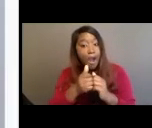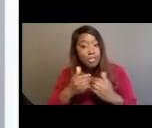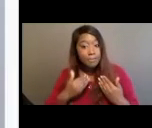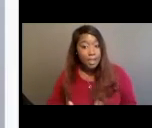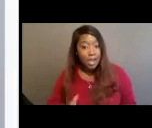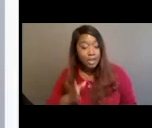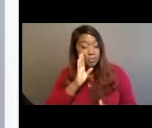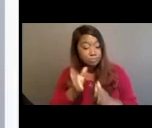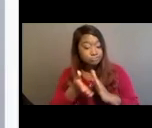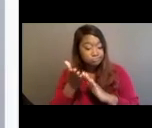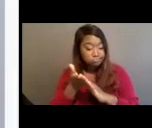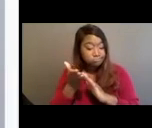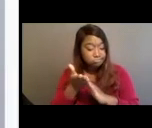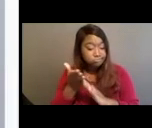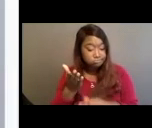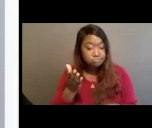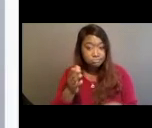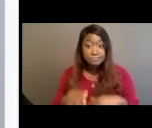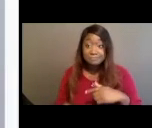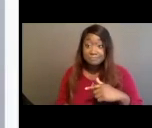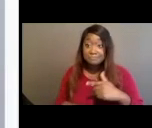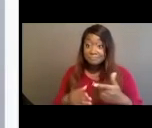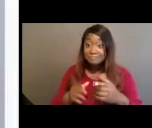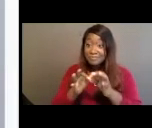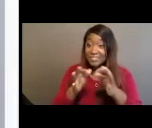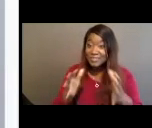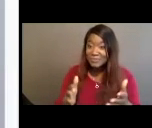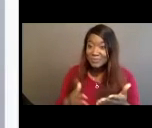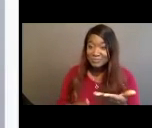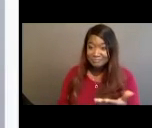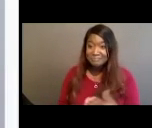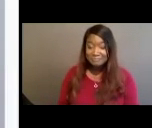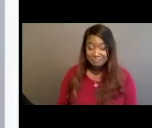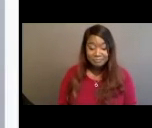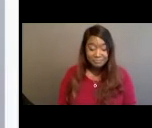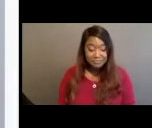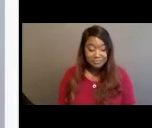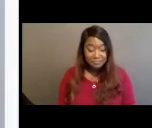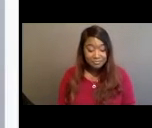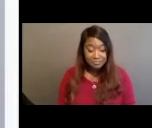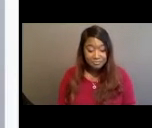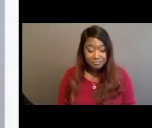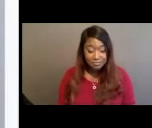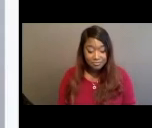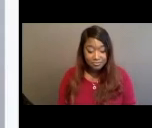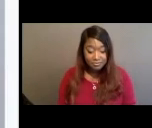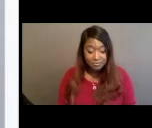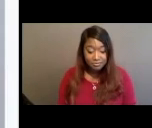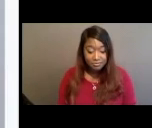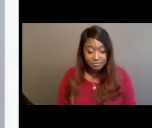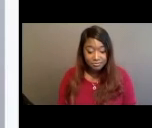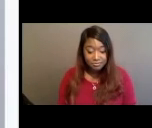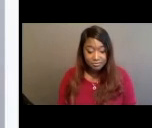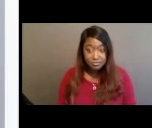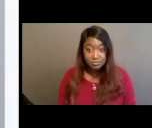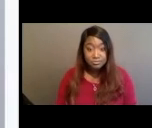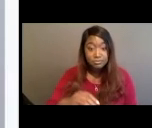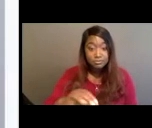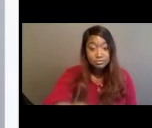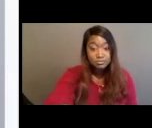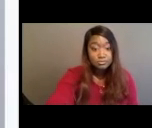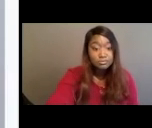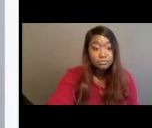and understood the kind of interventions that were necessary in order to stay healthy and to achieve health,